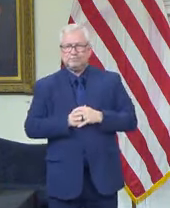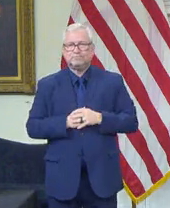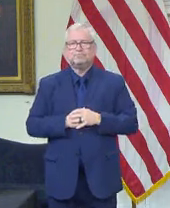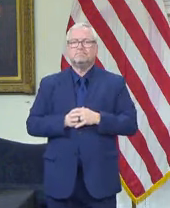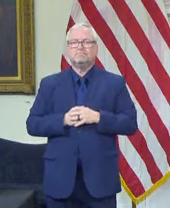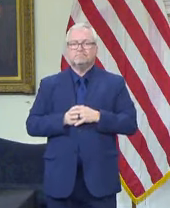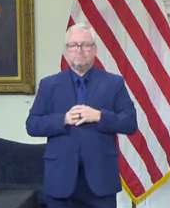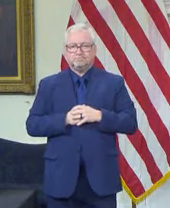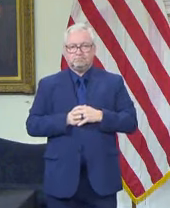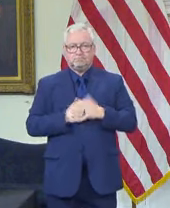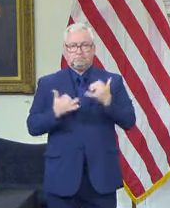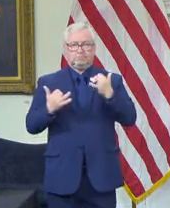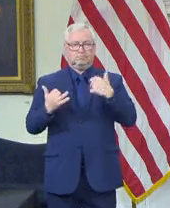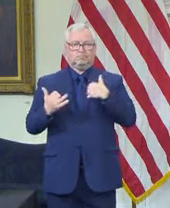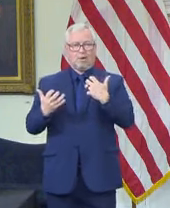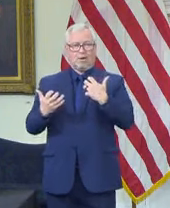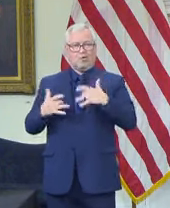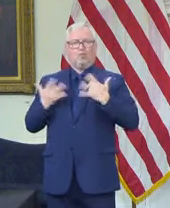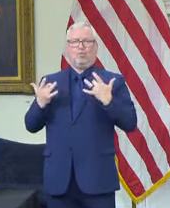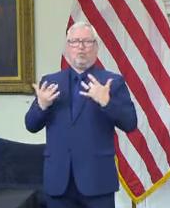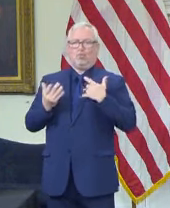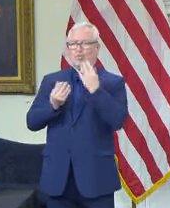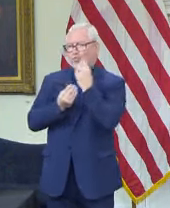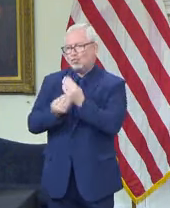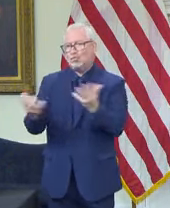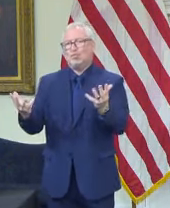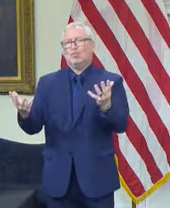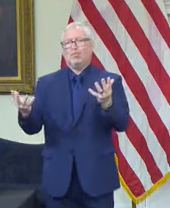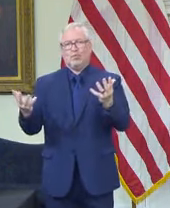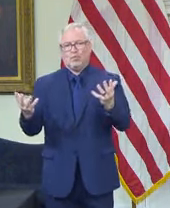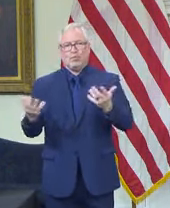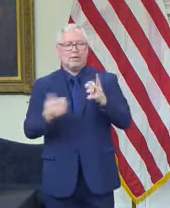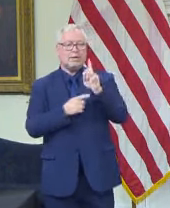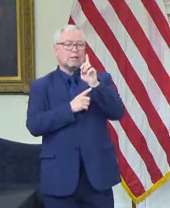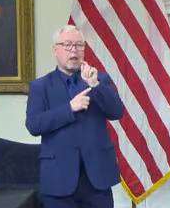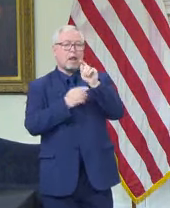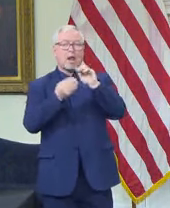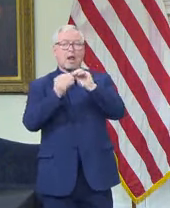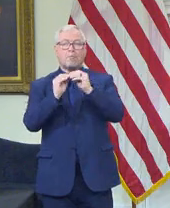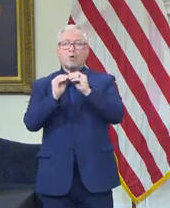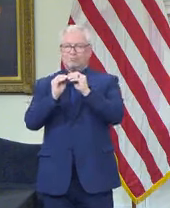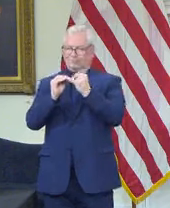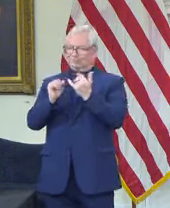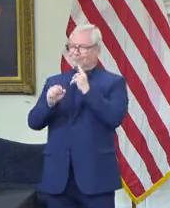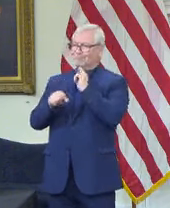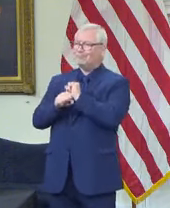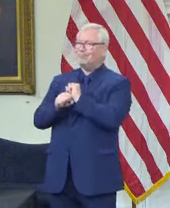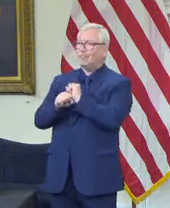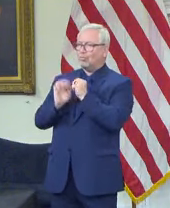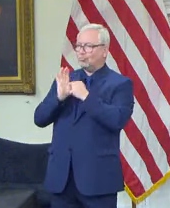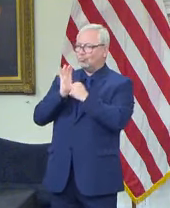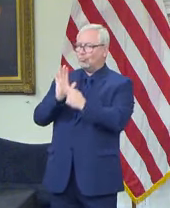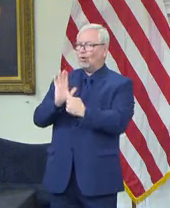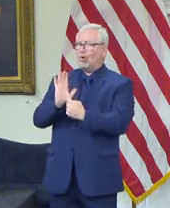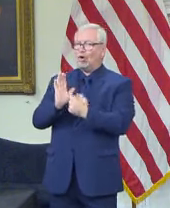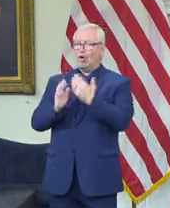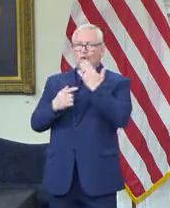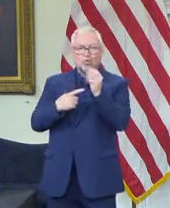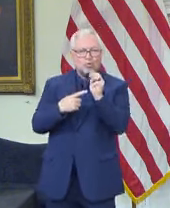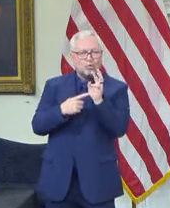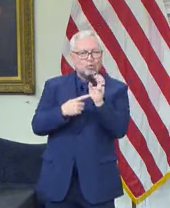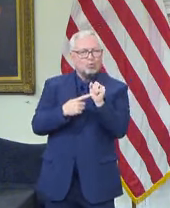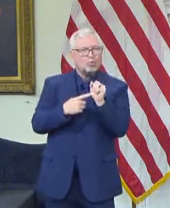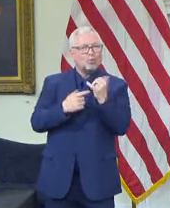showing very encouraging trends, with many of our key health metrics consistently and